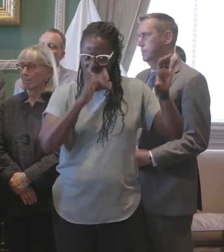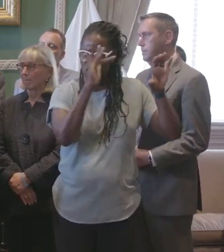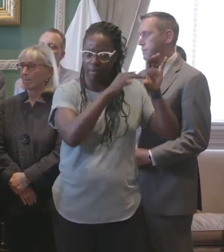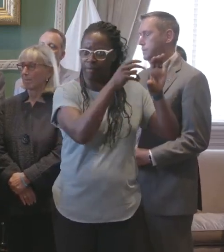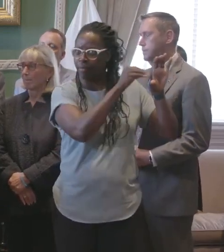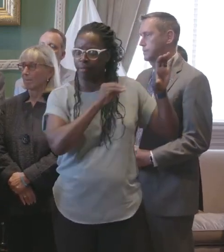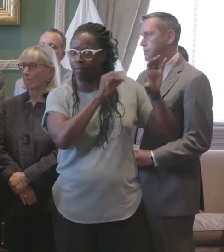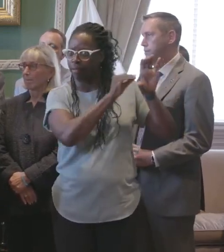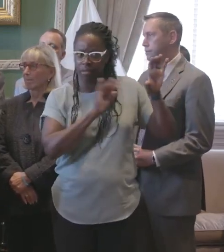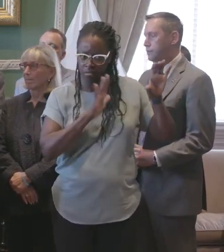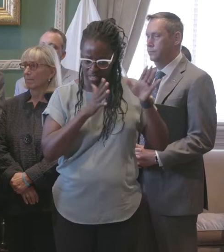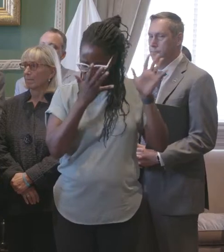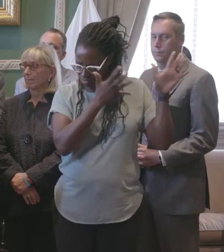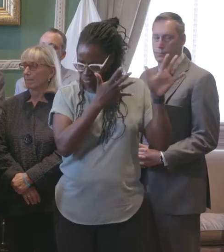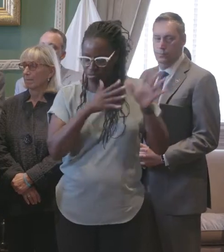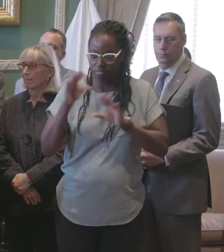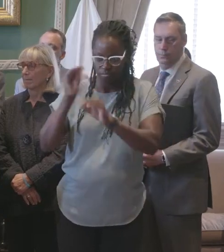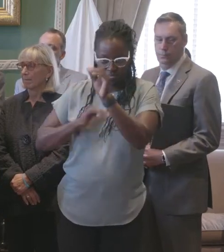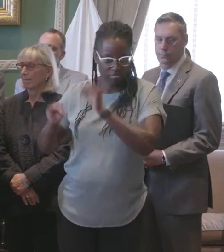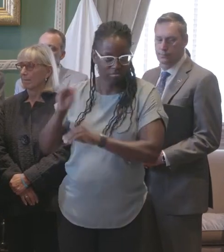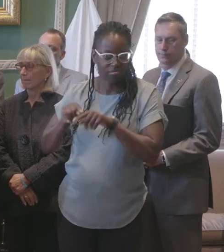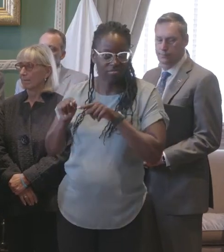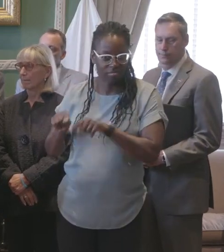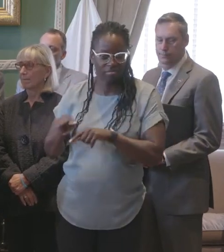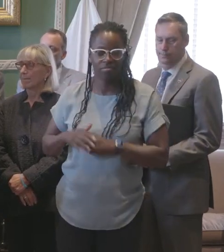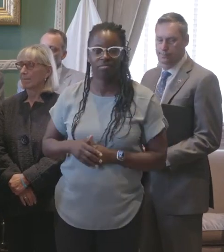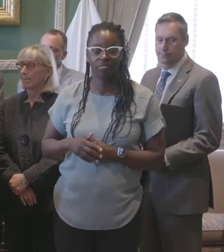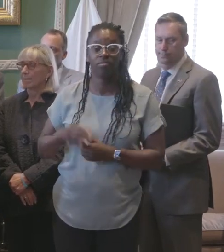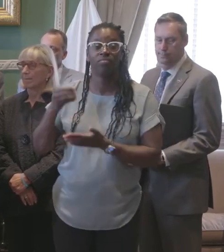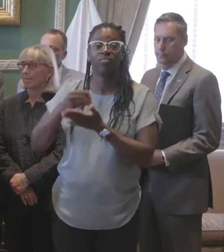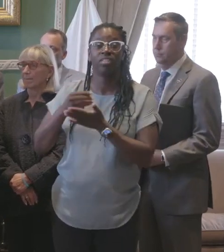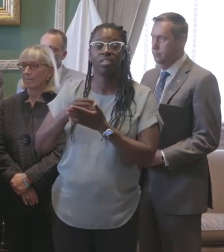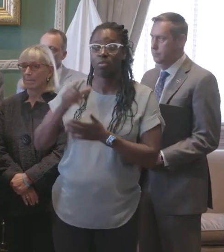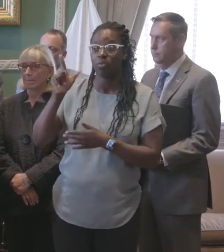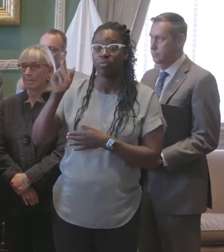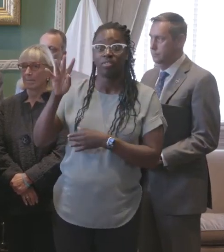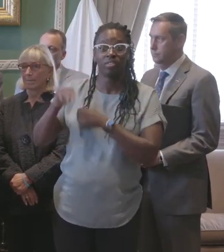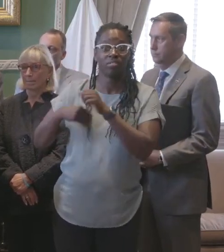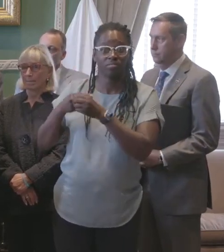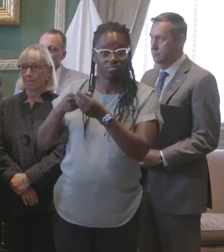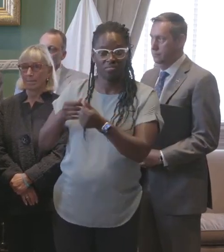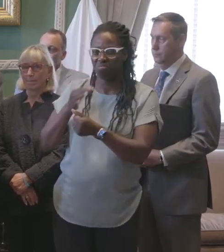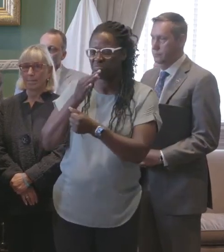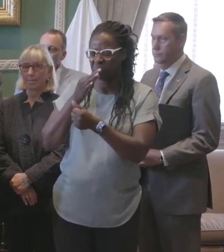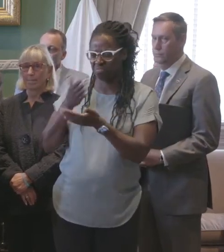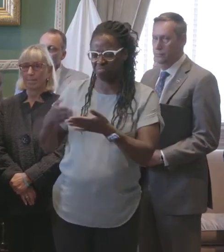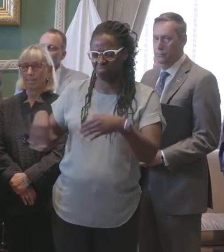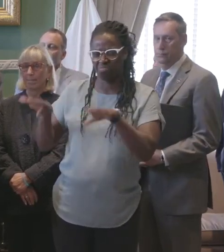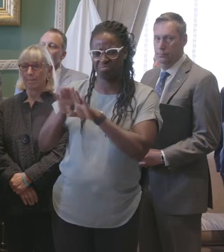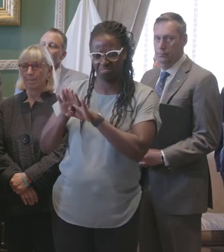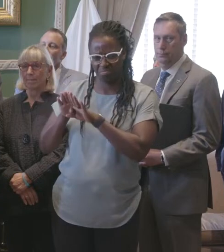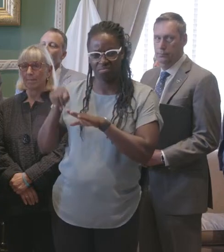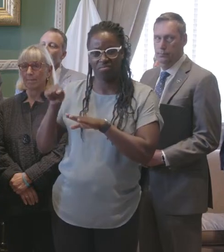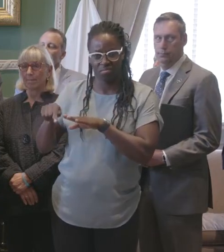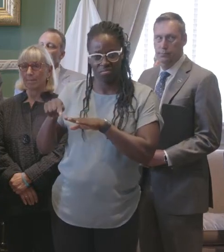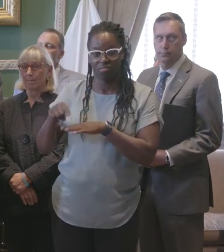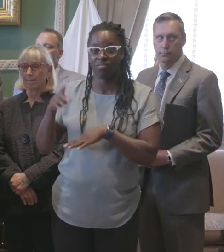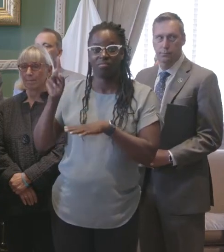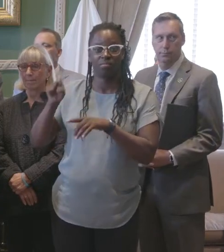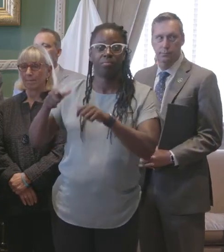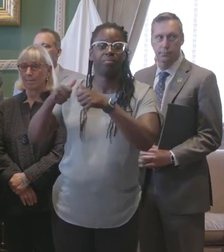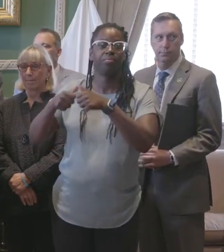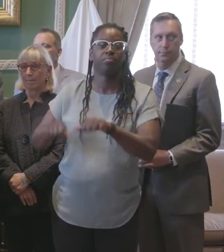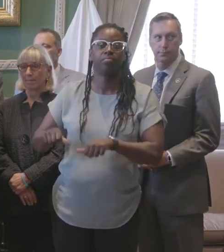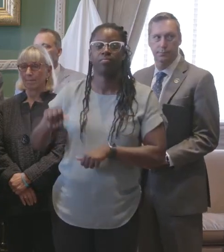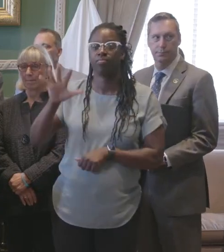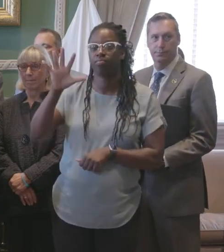matter of fact, when fiscal year 24 is finally closed out in a couple months, we are scheduled to deposit another $500 million